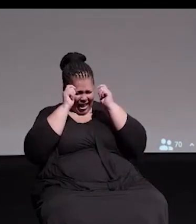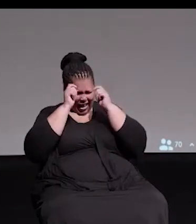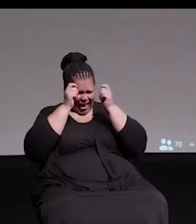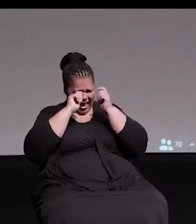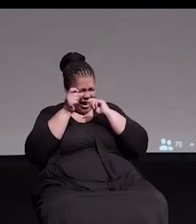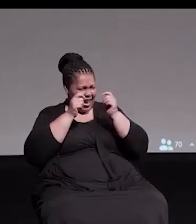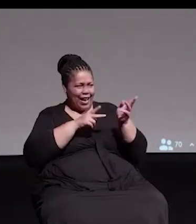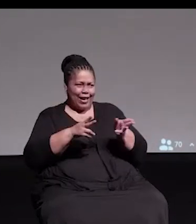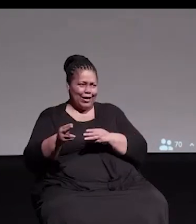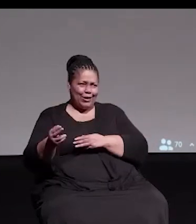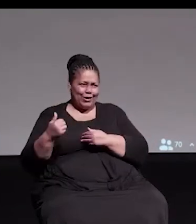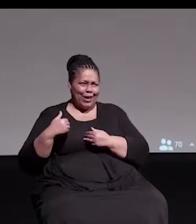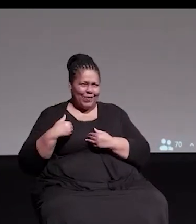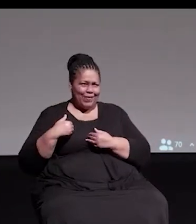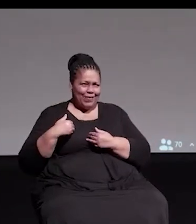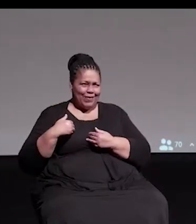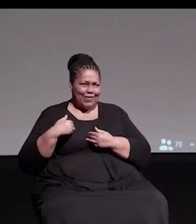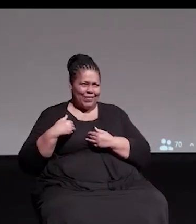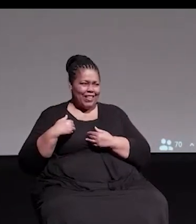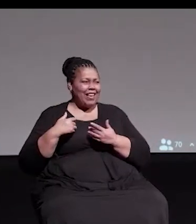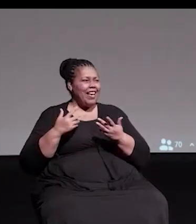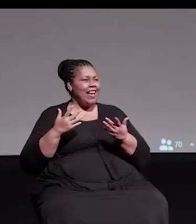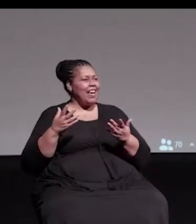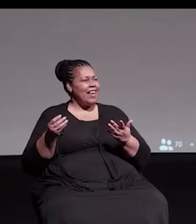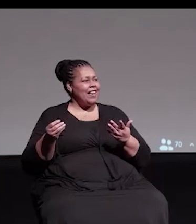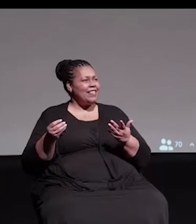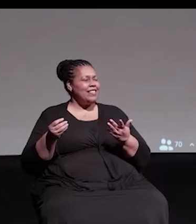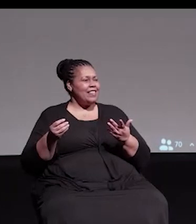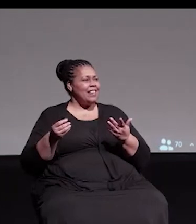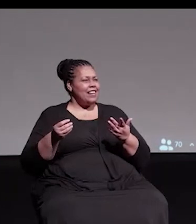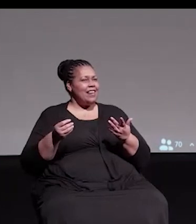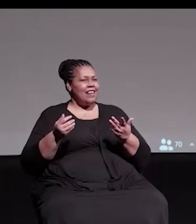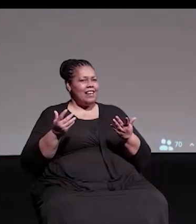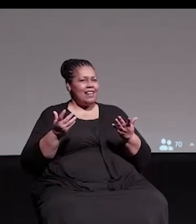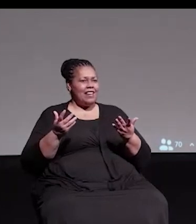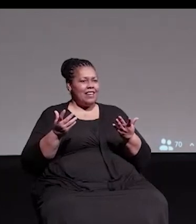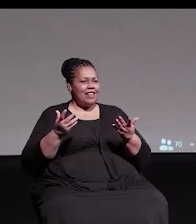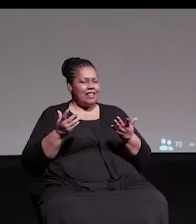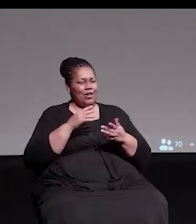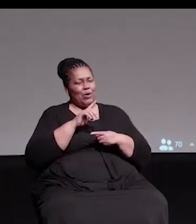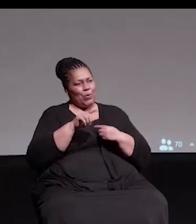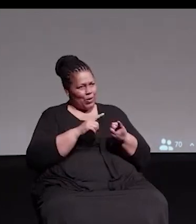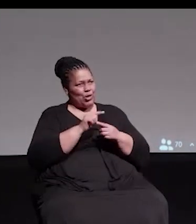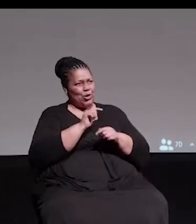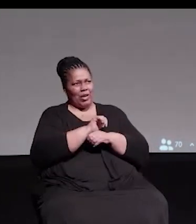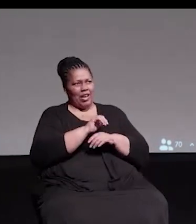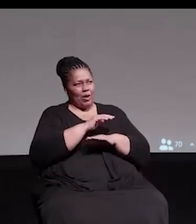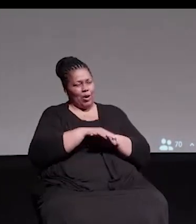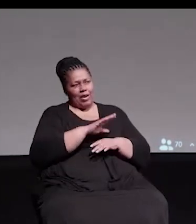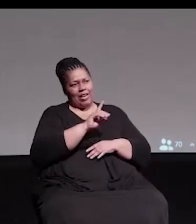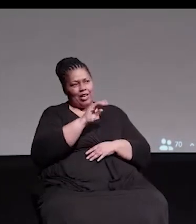the pots we have our fingers in when working in documentary as